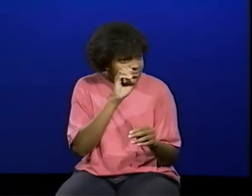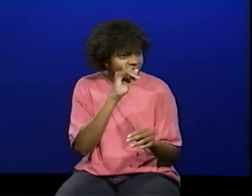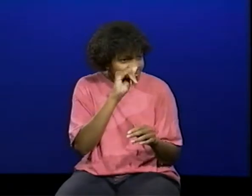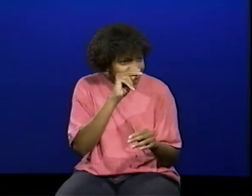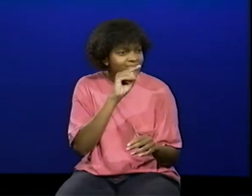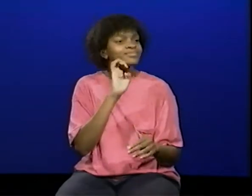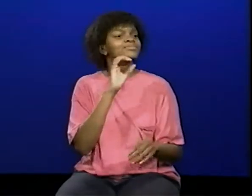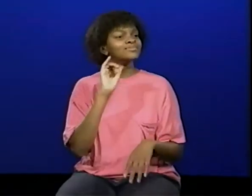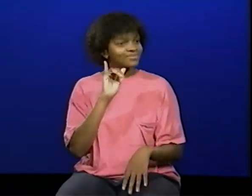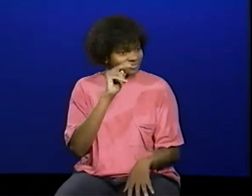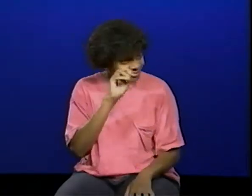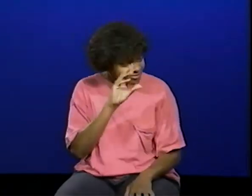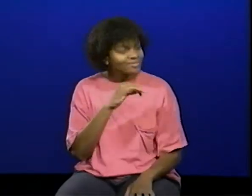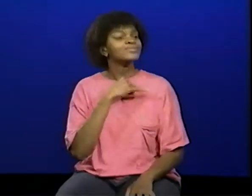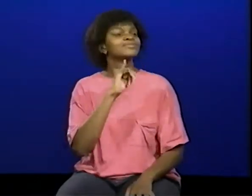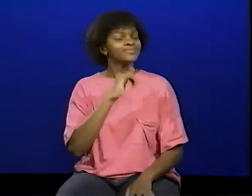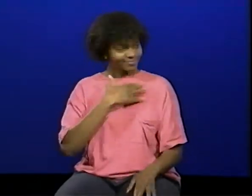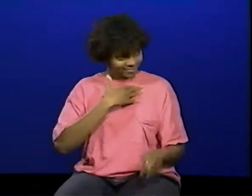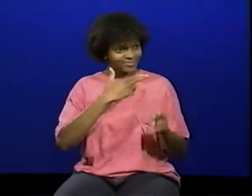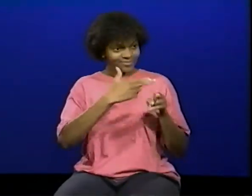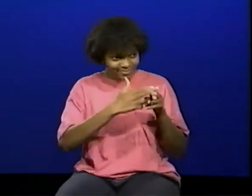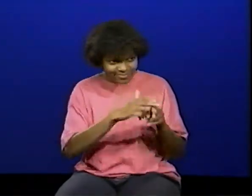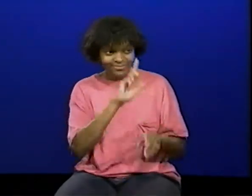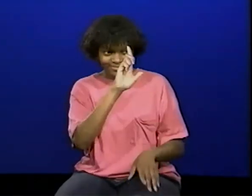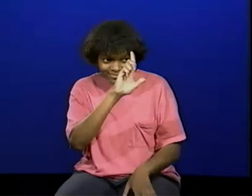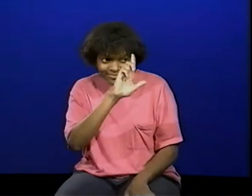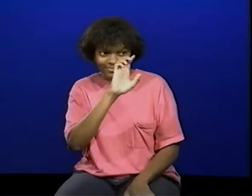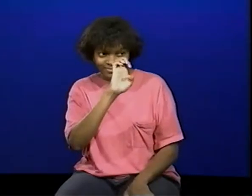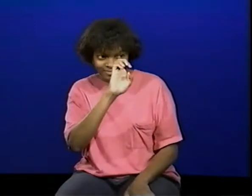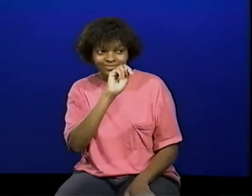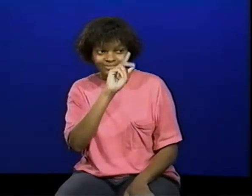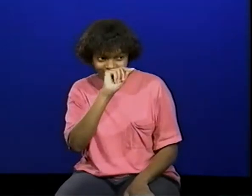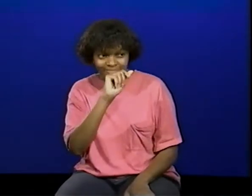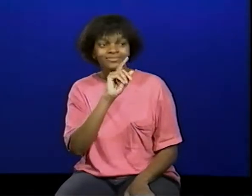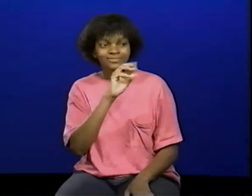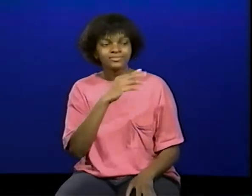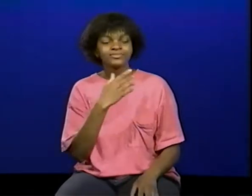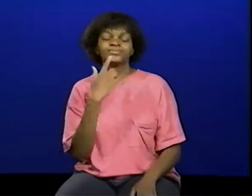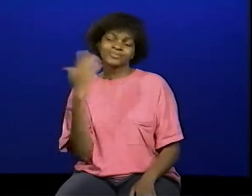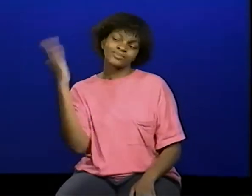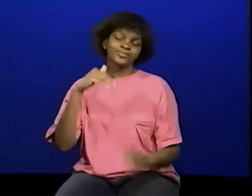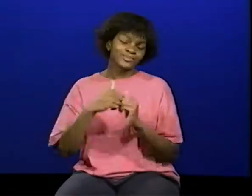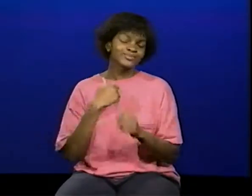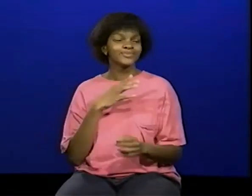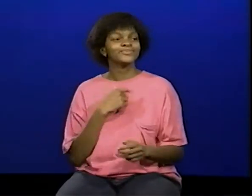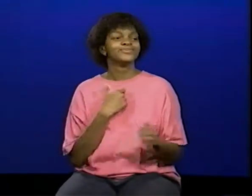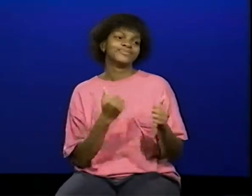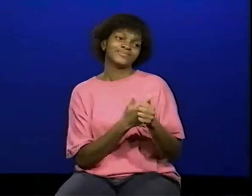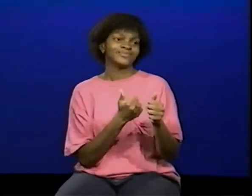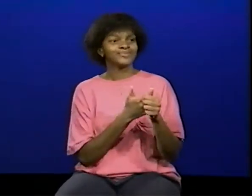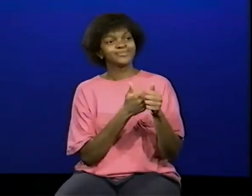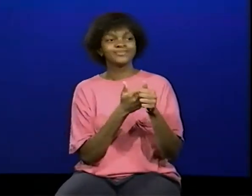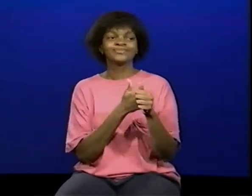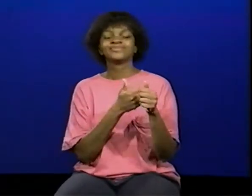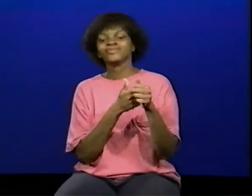but I noticed that there was no interpreter. Anyway, I told her my name was Lena Darren. And